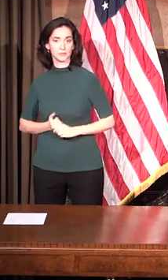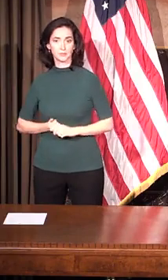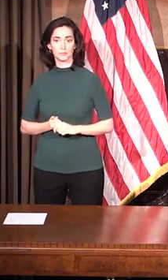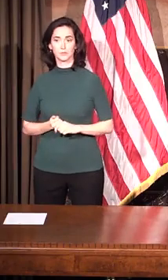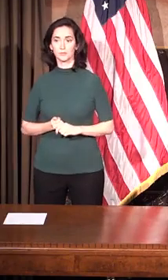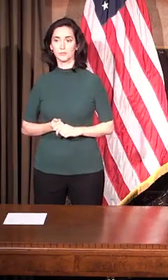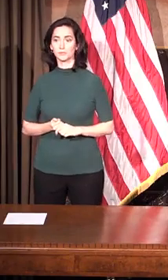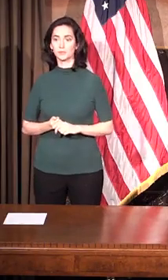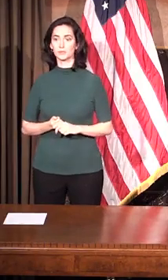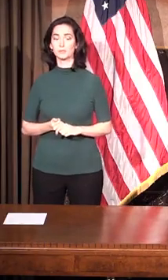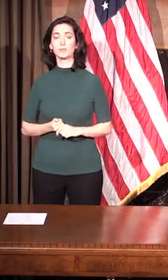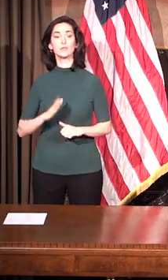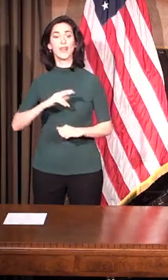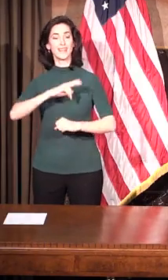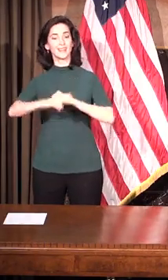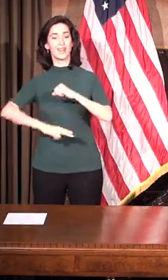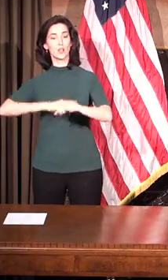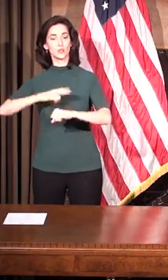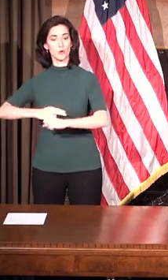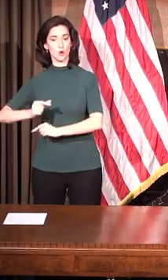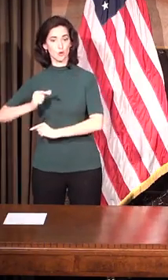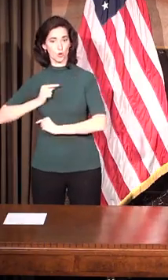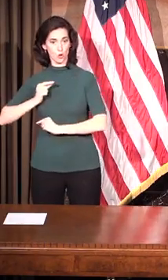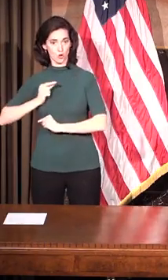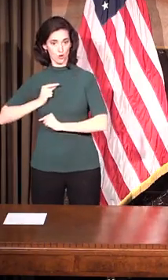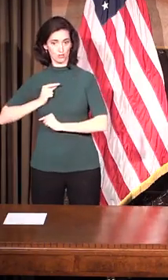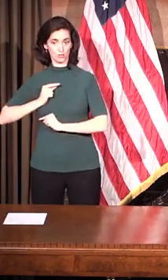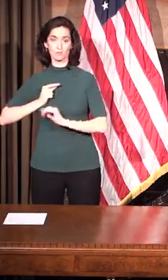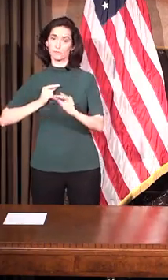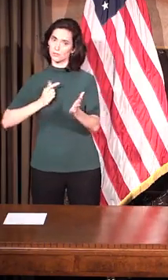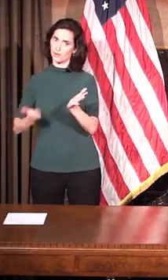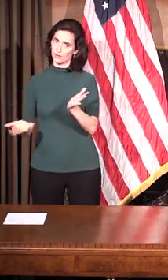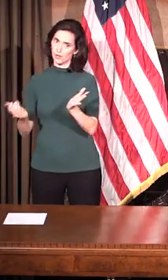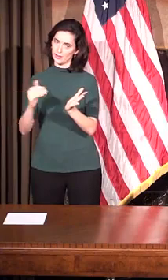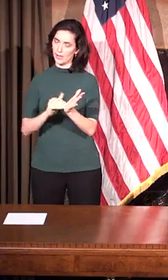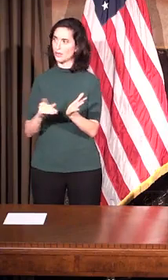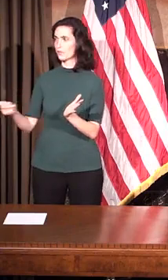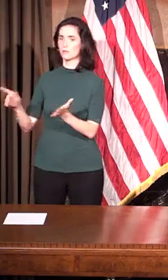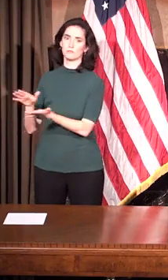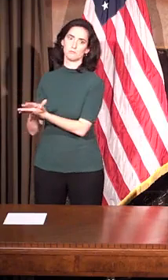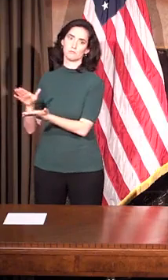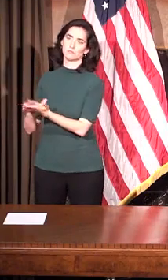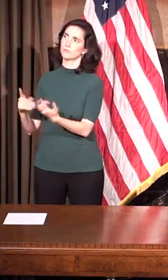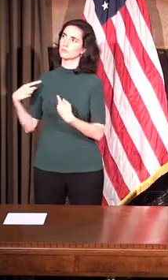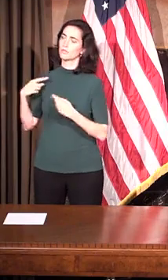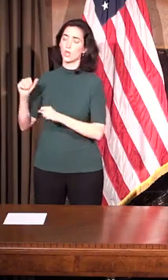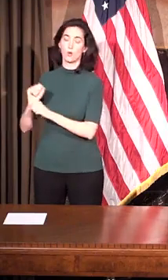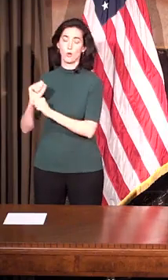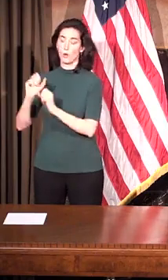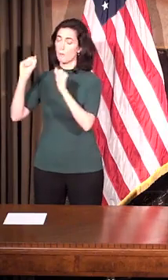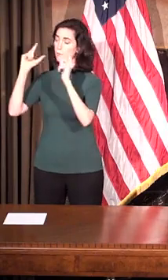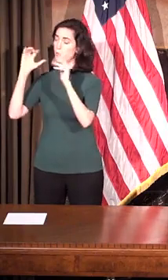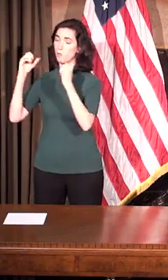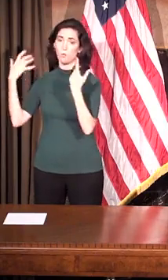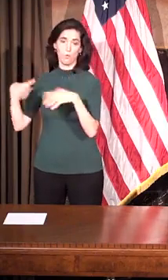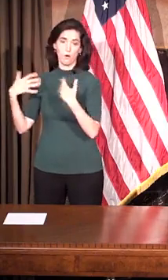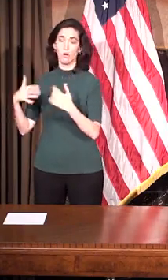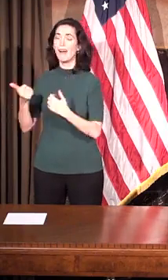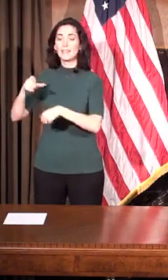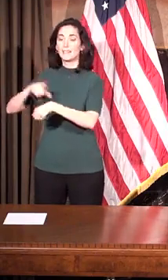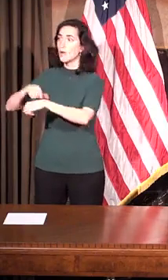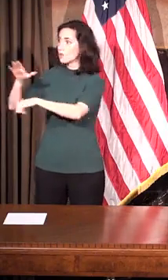The National Guard, which I will have to say again, has just done a tremendous job every time we've ever called upon them,